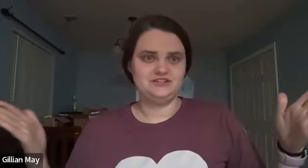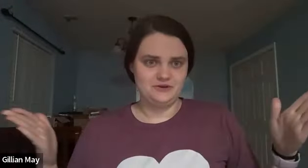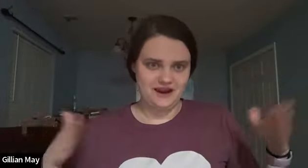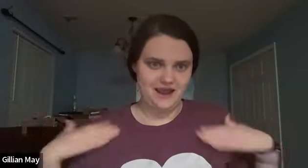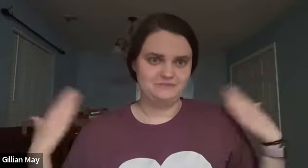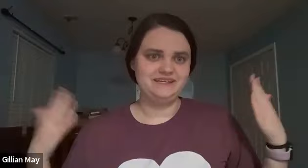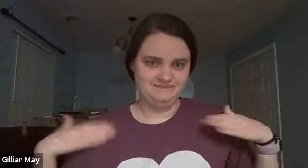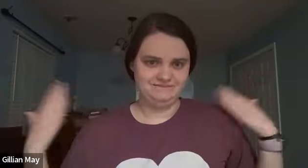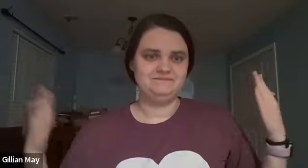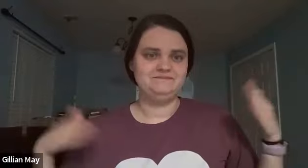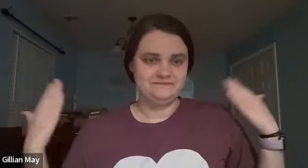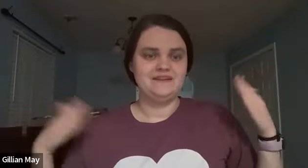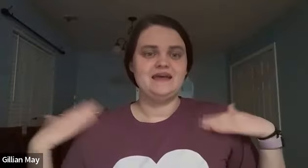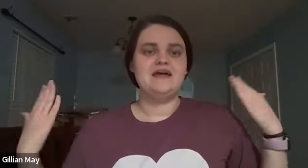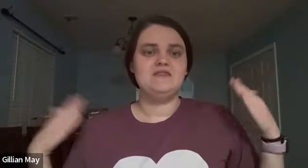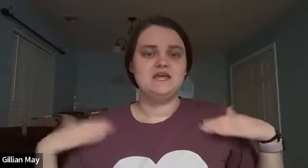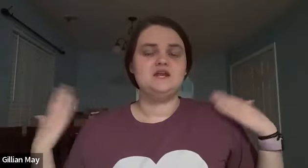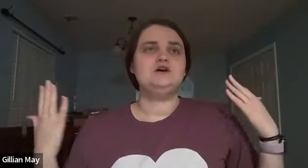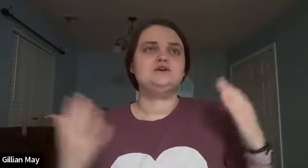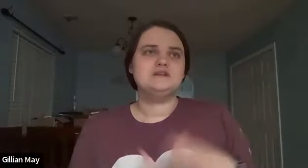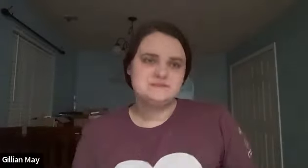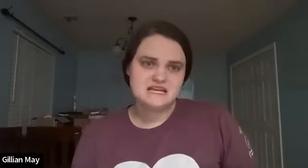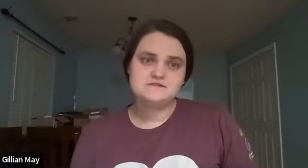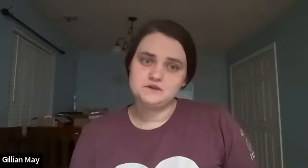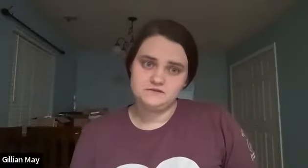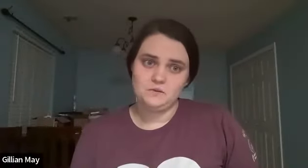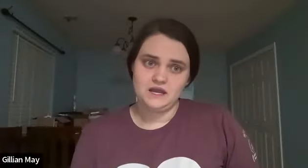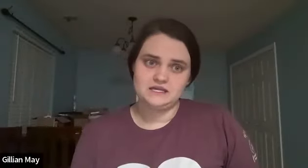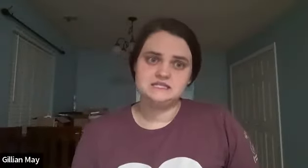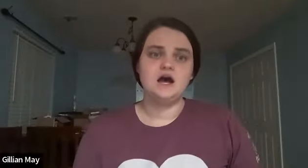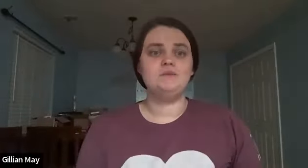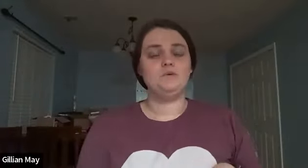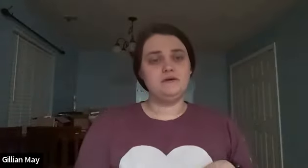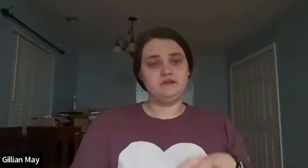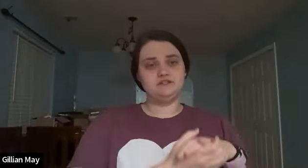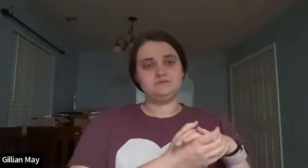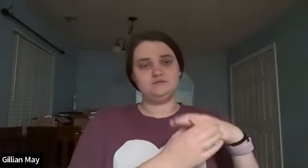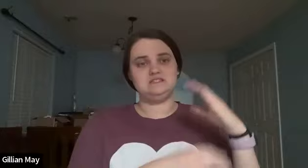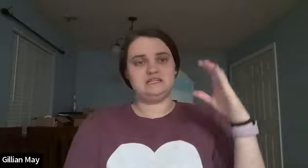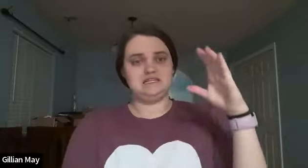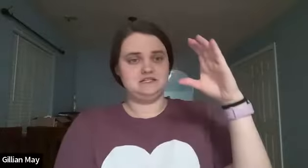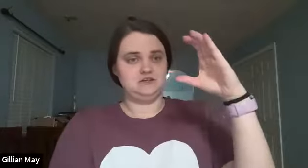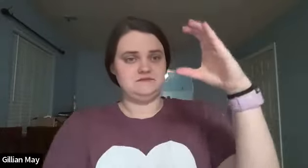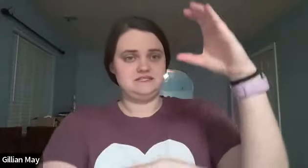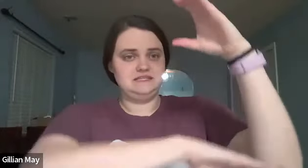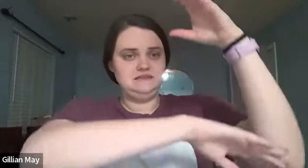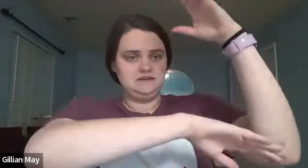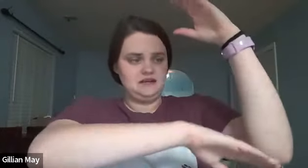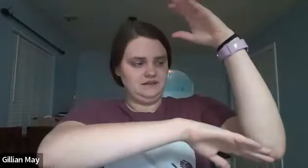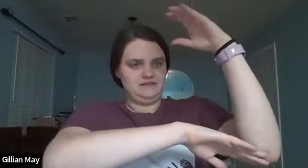to do our happy. And then Christmas has a few different ways. The way we do most is you're going to have a C, kind of like